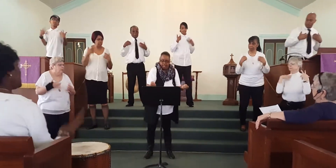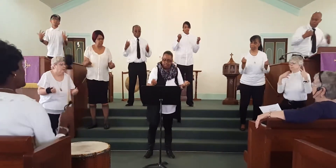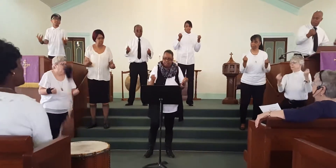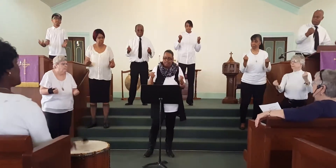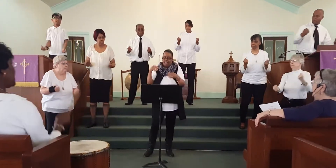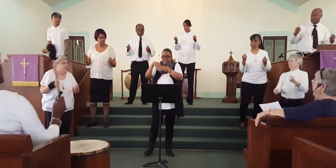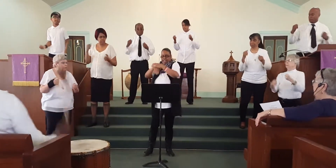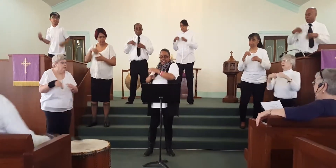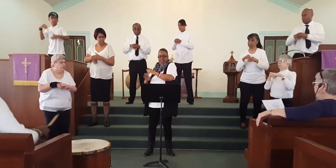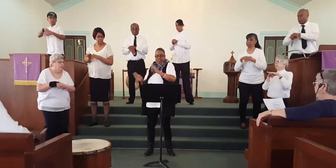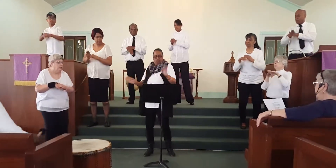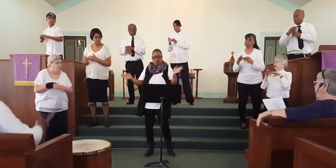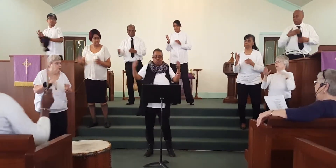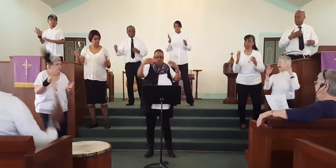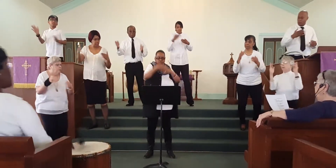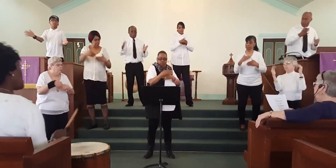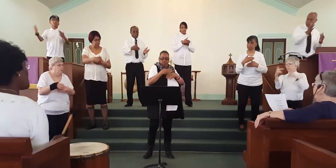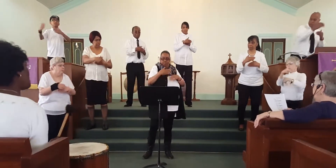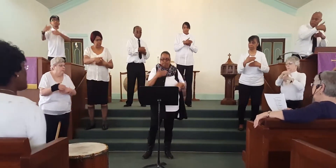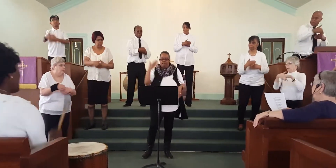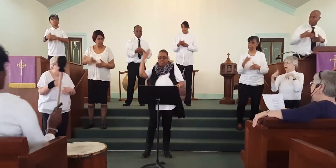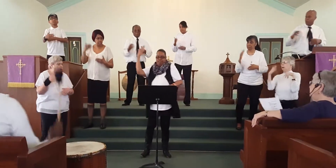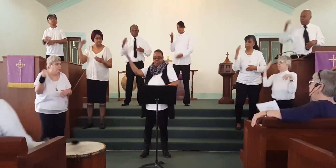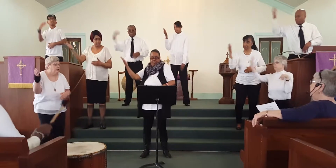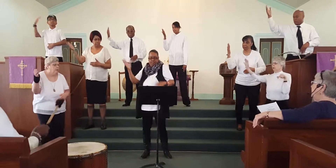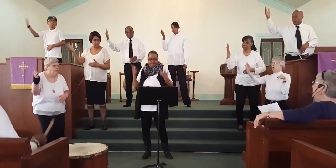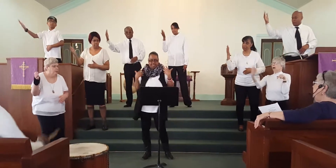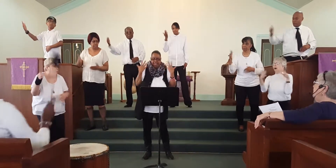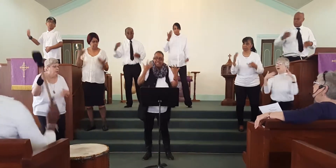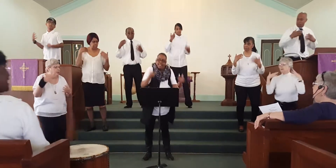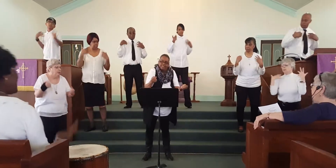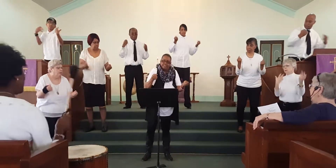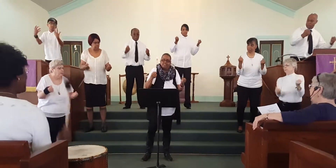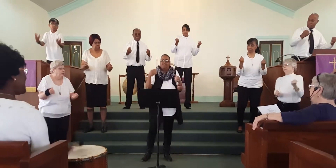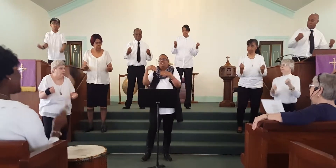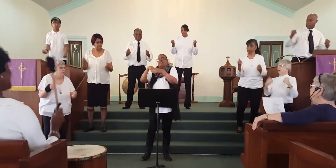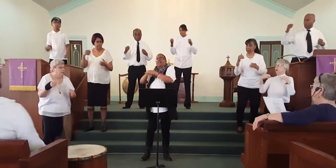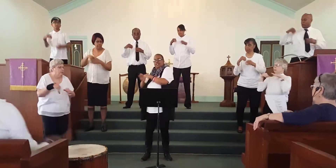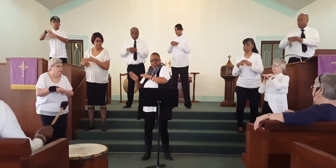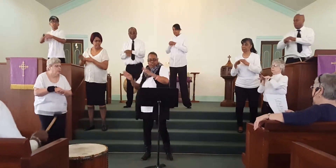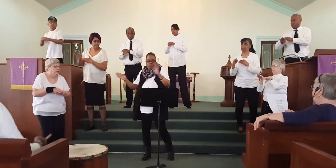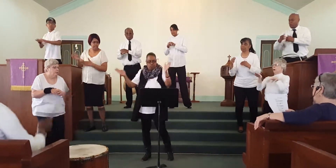There is healing in that room. There is healing in that room.